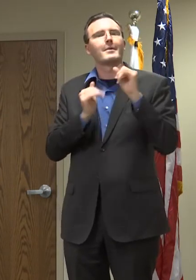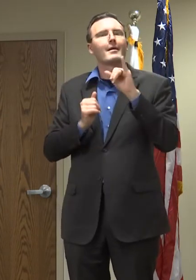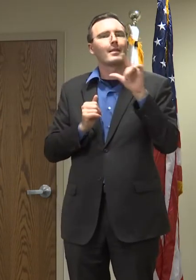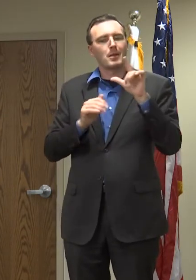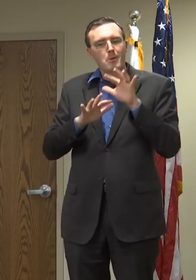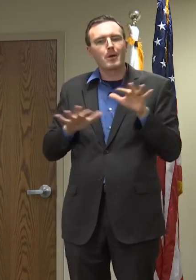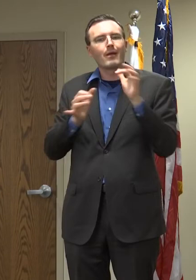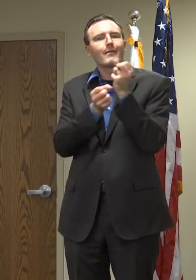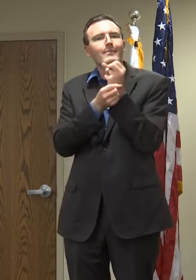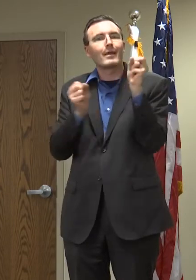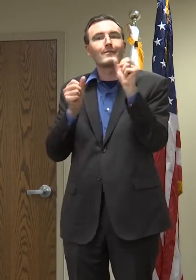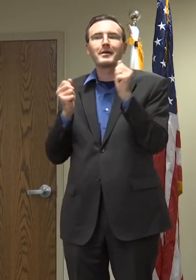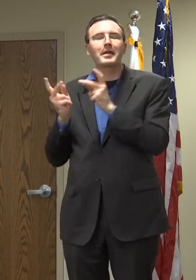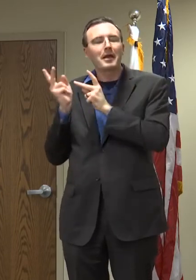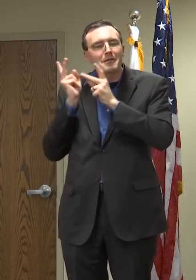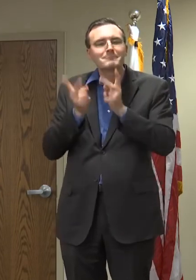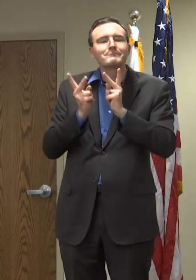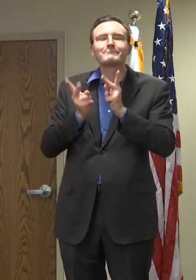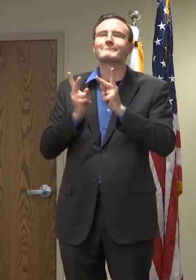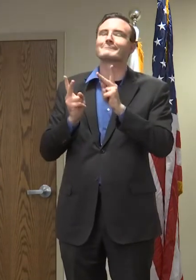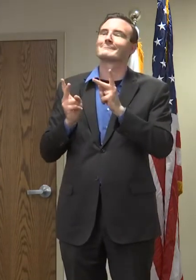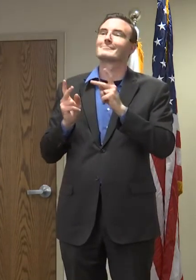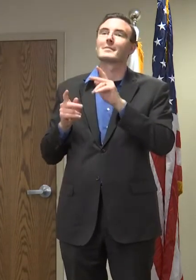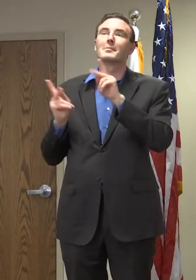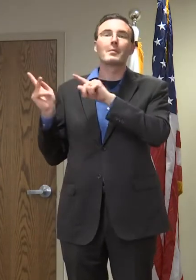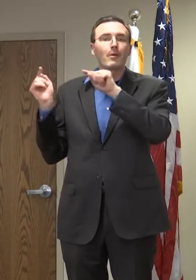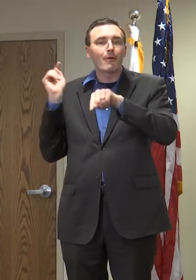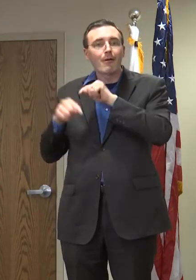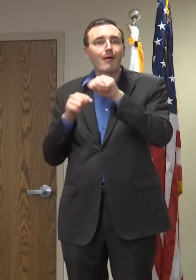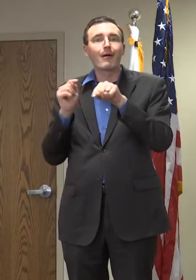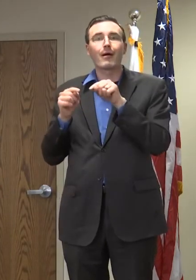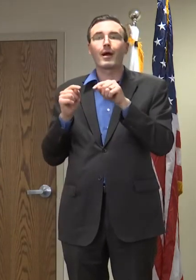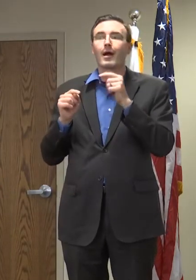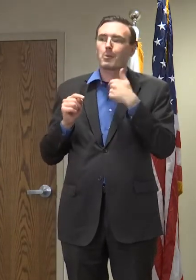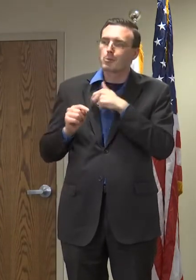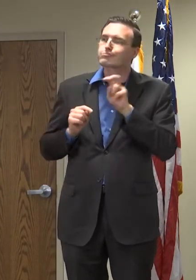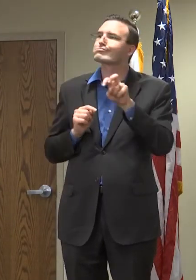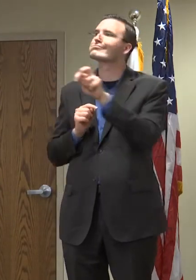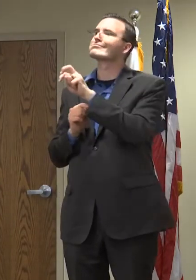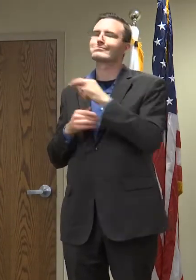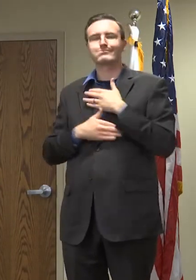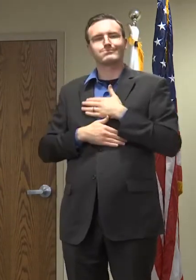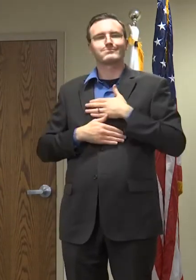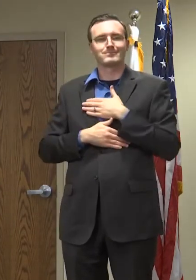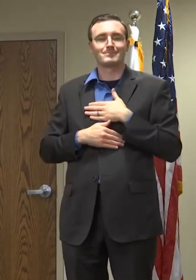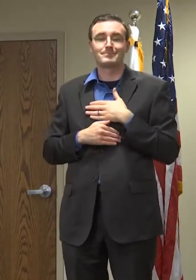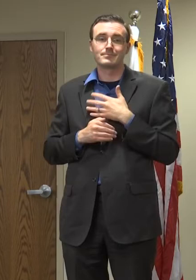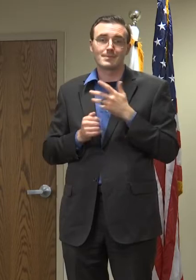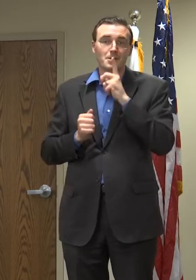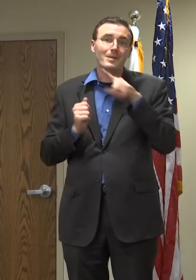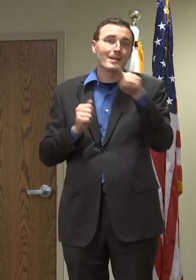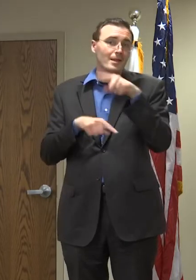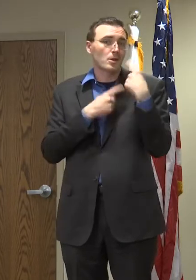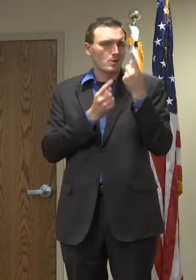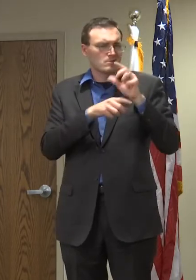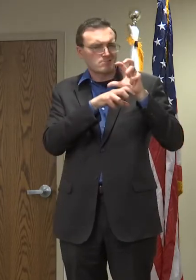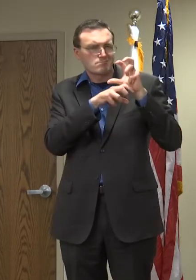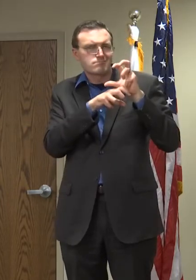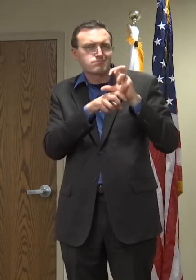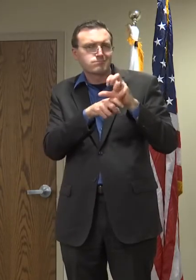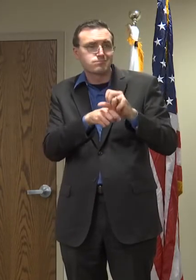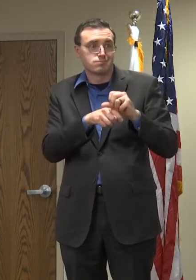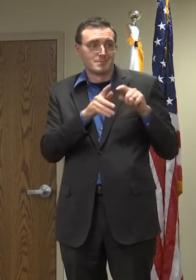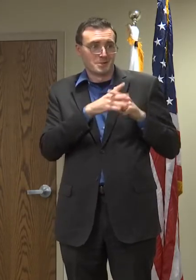work that all of our businesses and all of you as the residents and community has done since March. And as we look toward it, when you think about